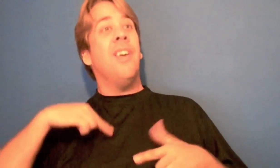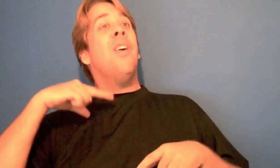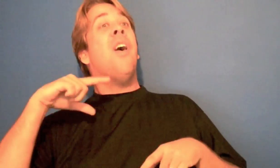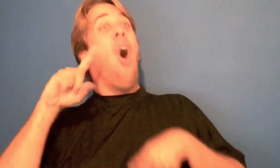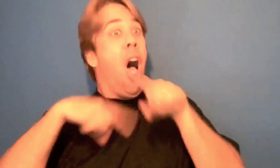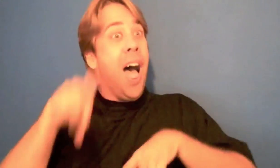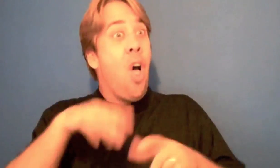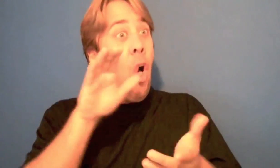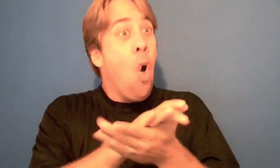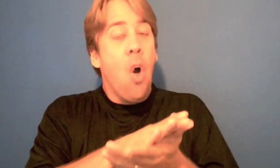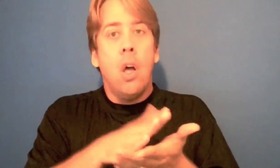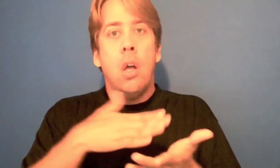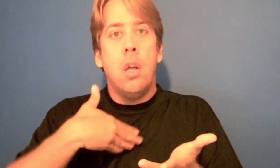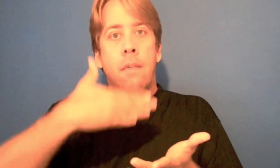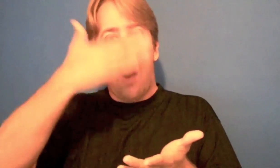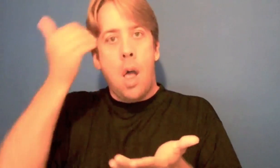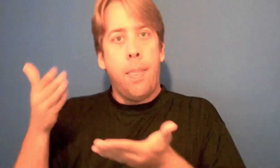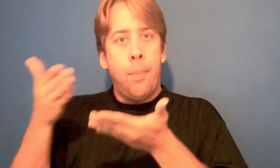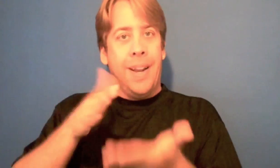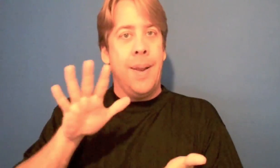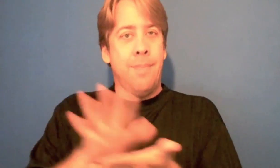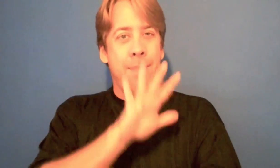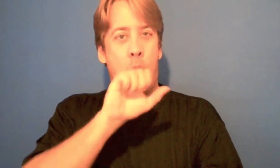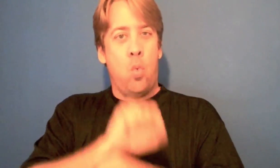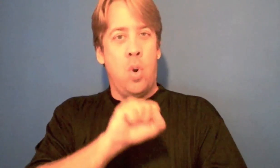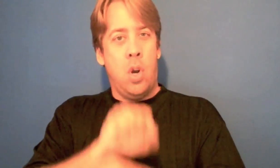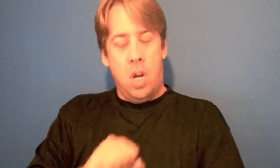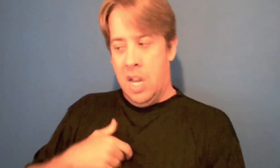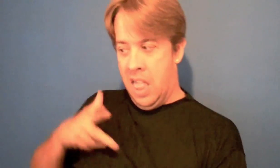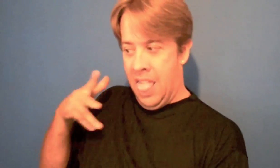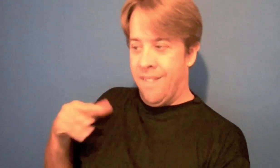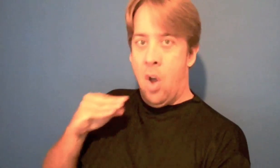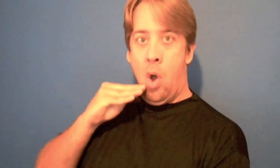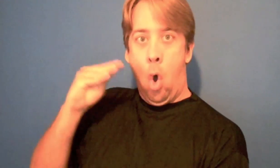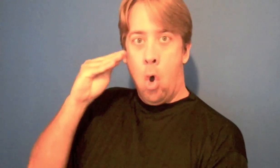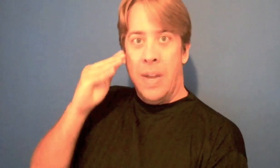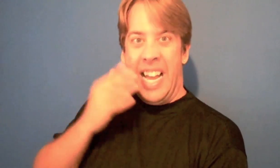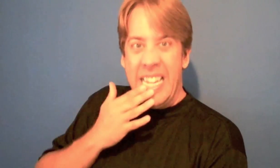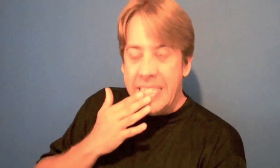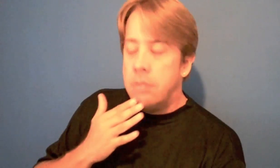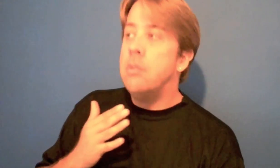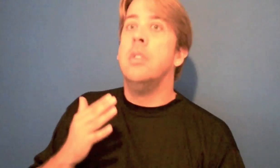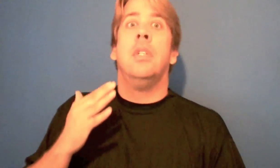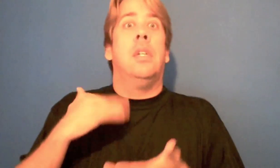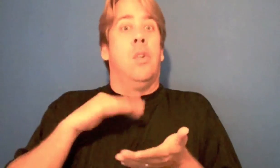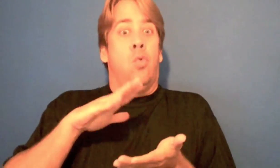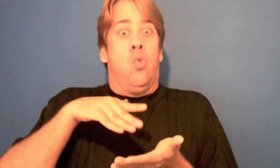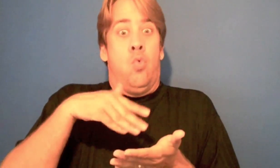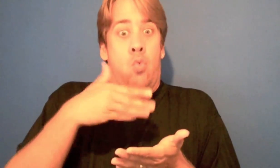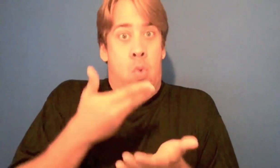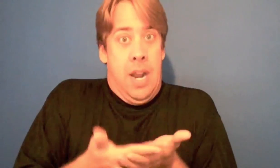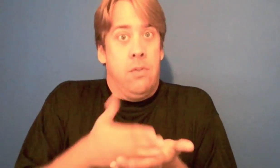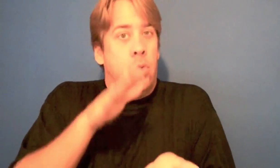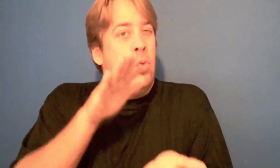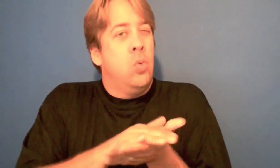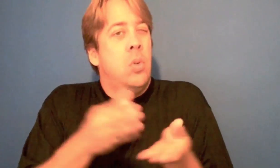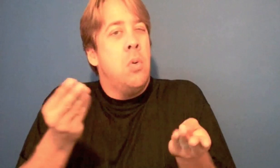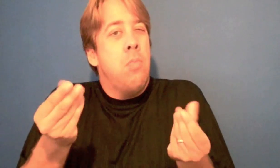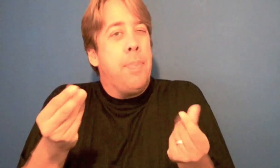my clothes, and headed to school. In my excitement, I forgot to grab the necessary paperwork. When I arrived